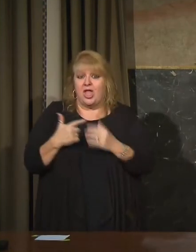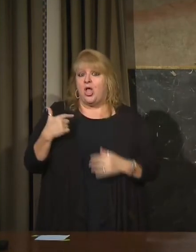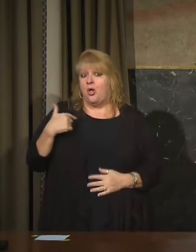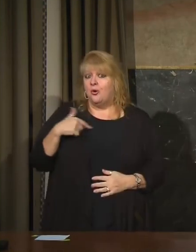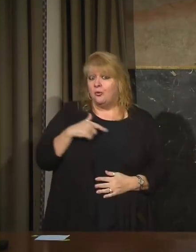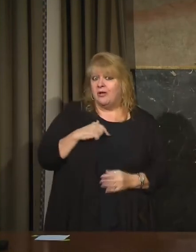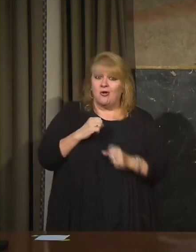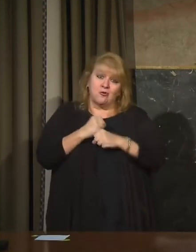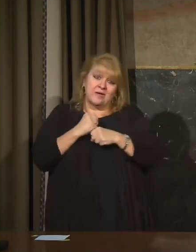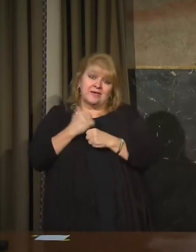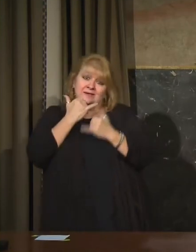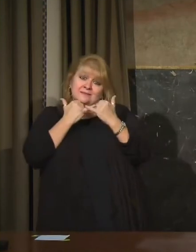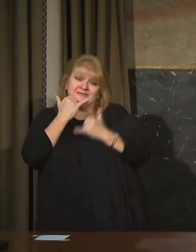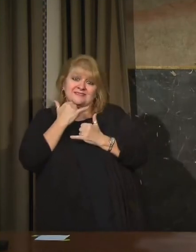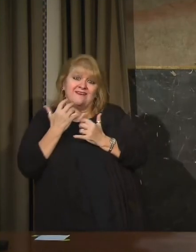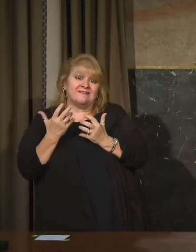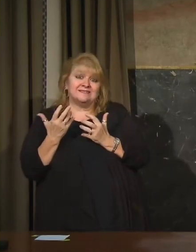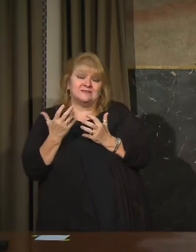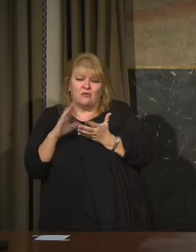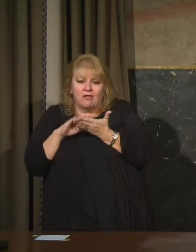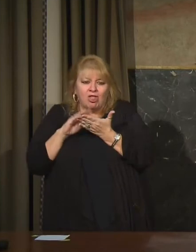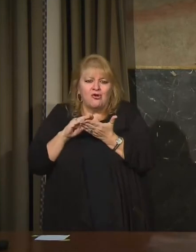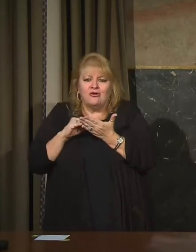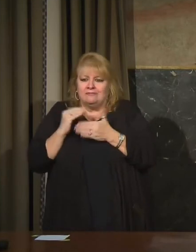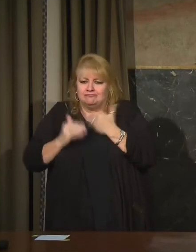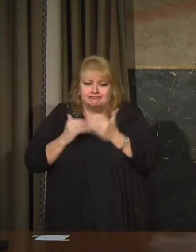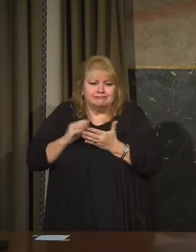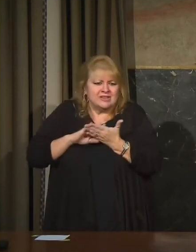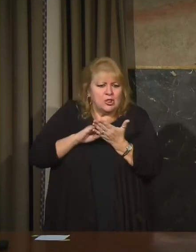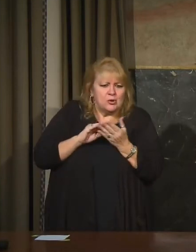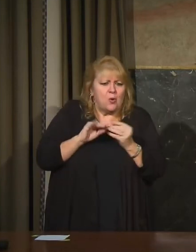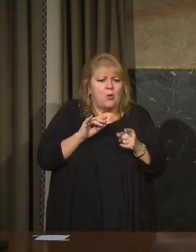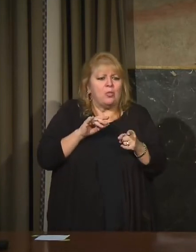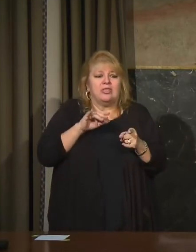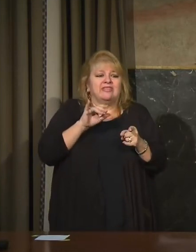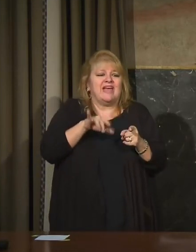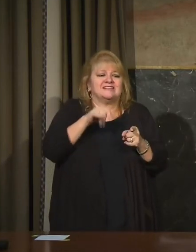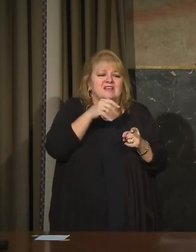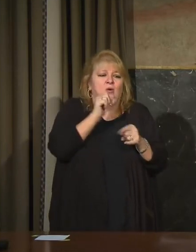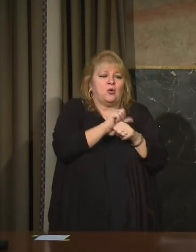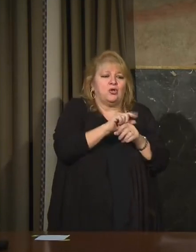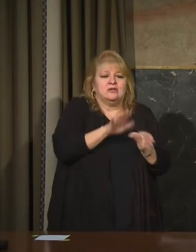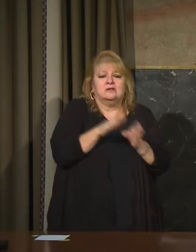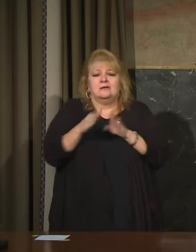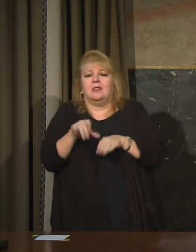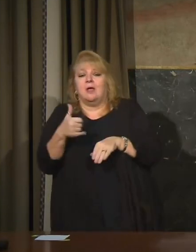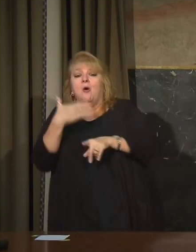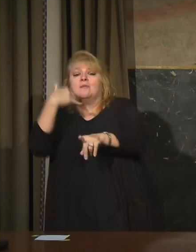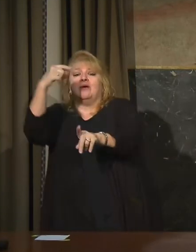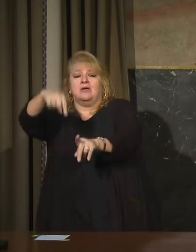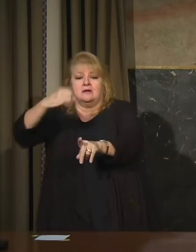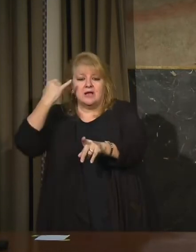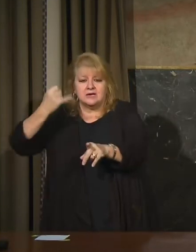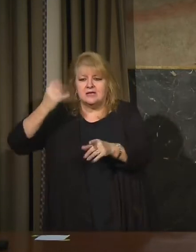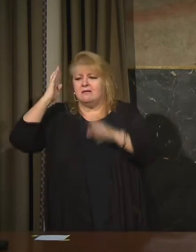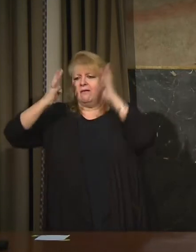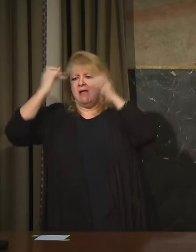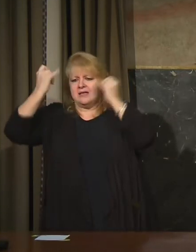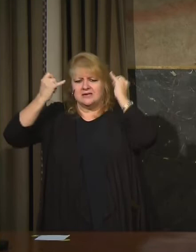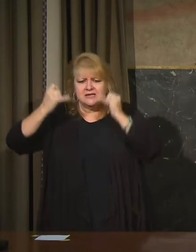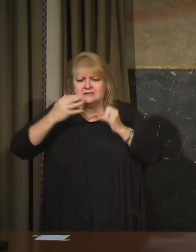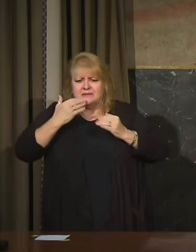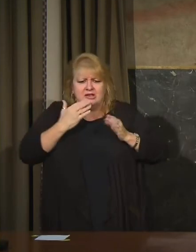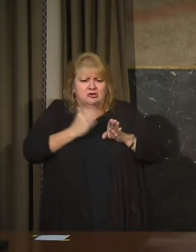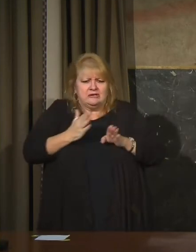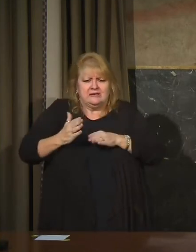correcting, and this is going to be a never-ending process, and we're going to do better. But I urge the people of Louisiana to get